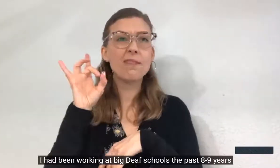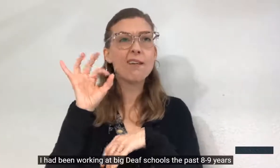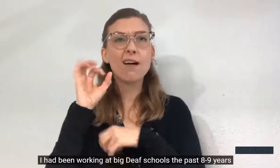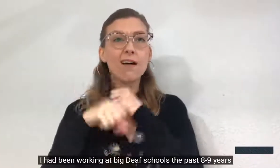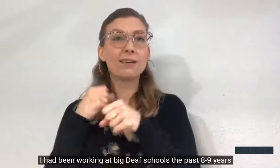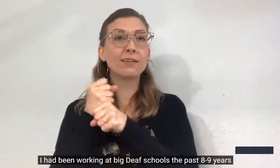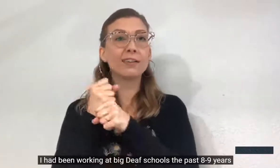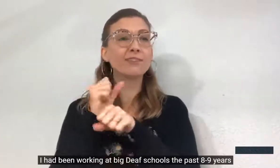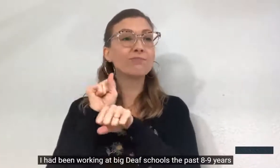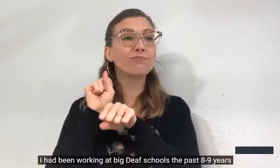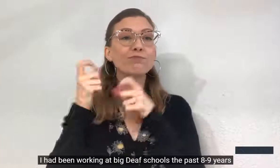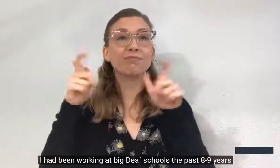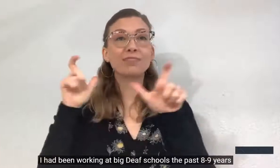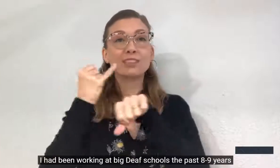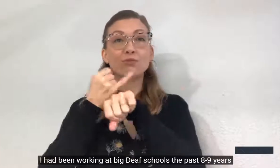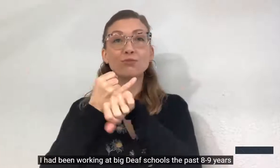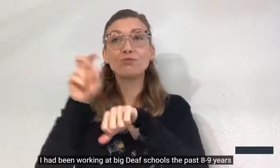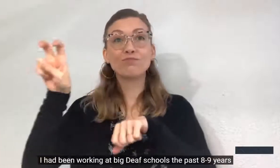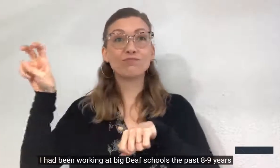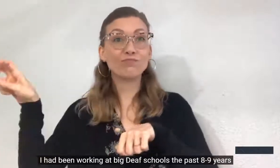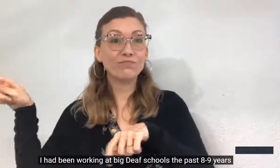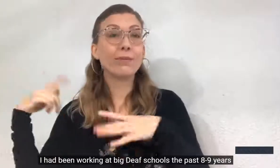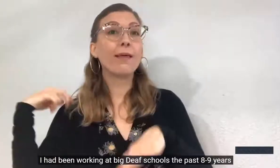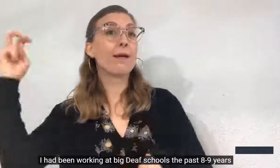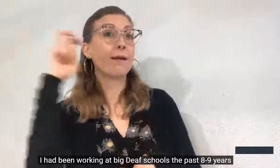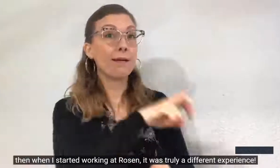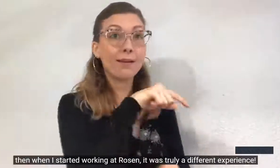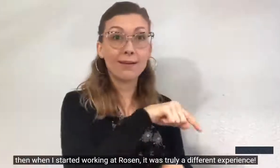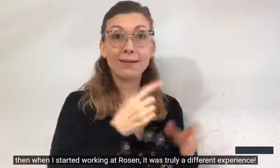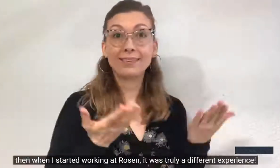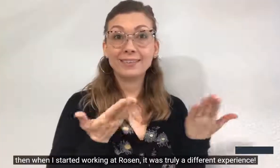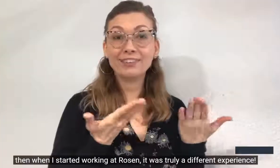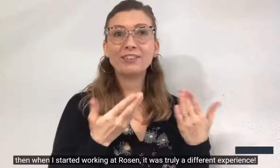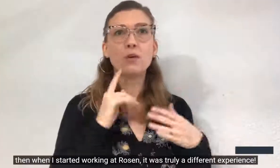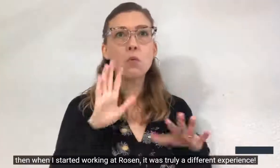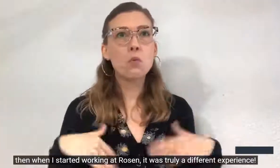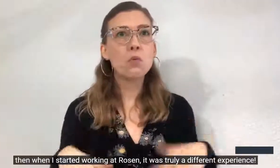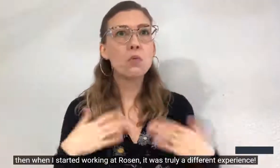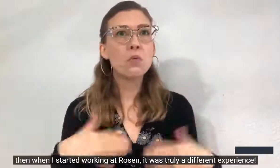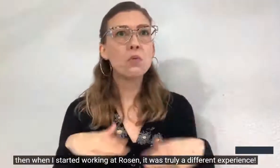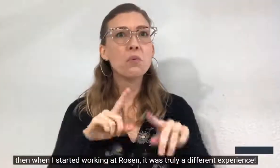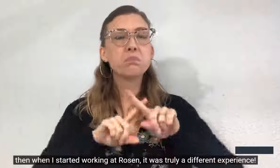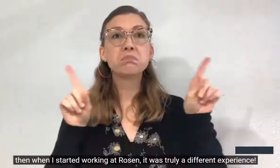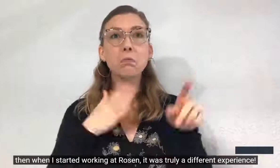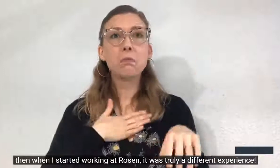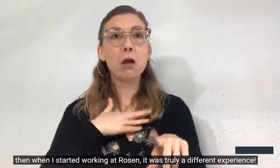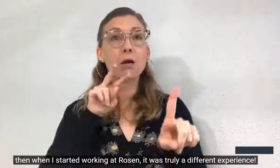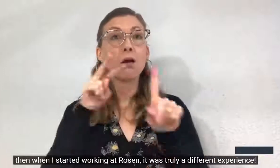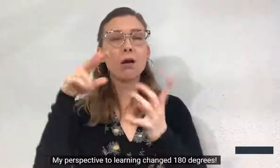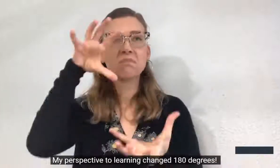I had been working at big deaf schools for the past 8 or 9 years. And then when I started working here at Rosen, it was a really